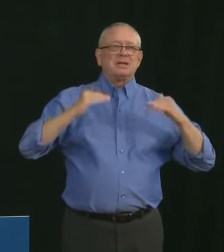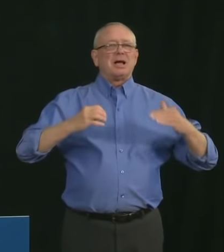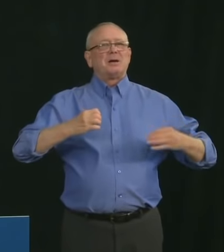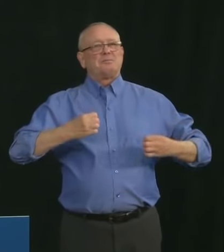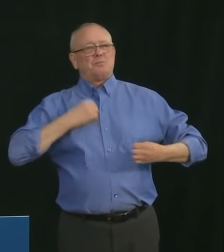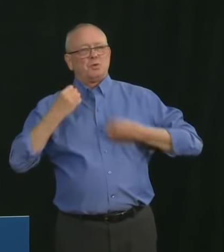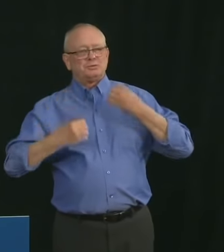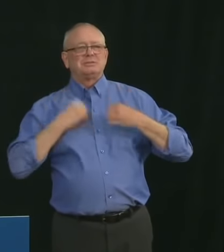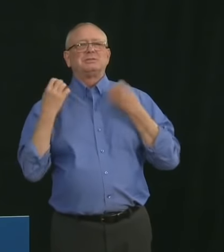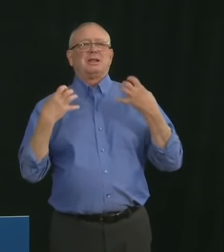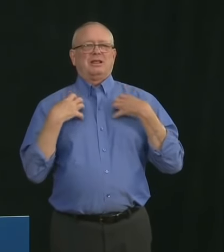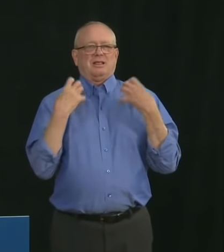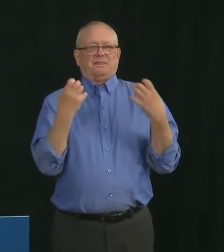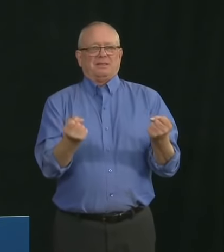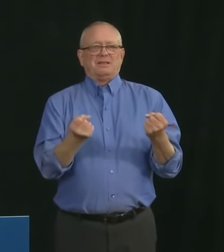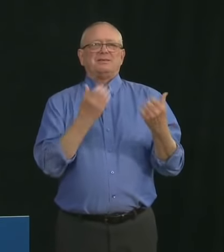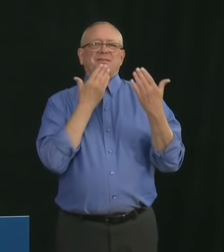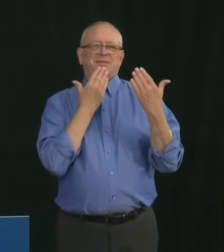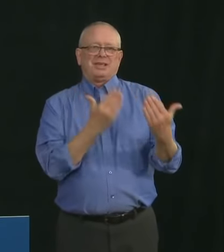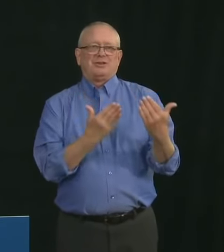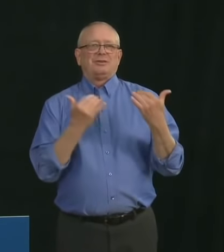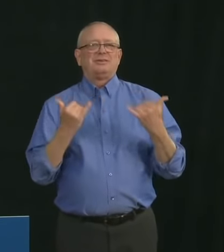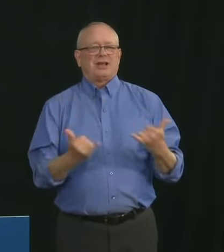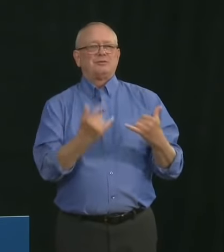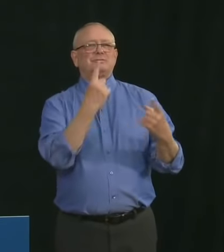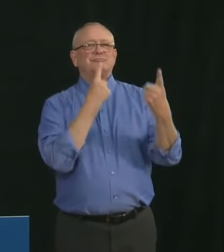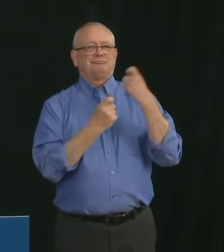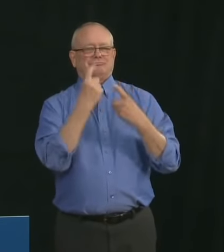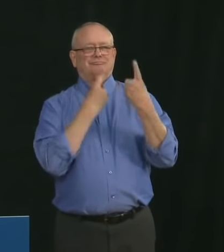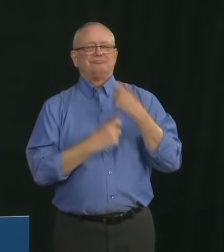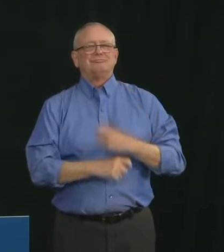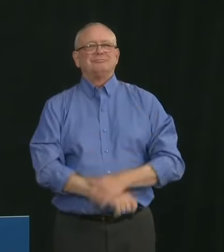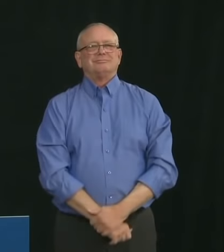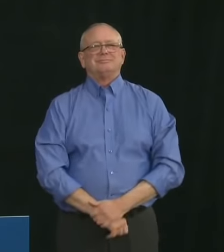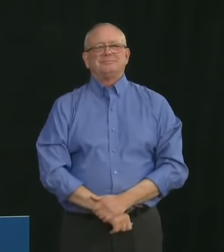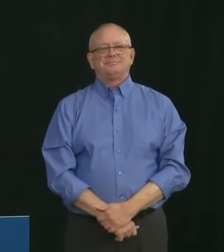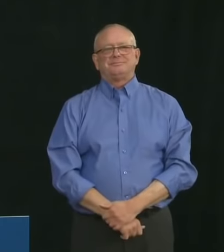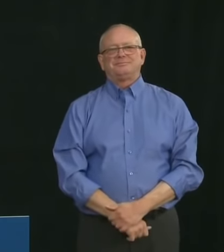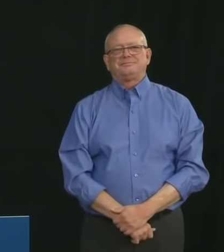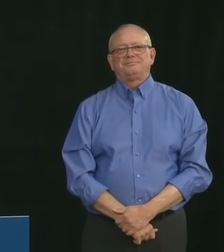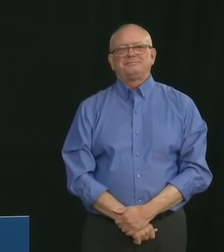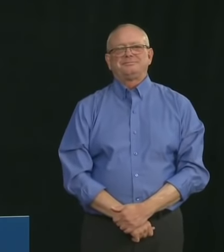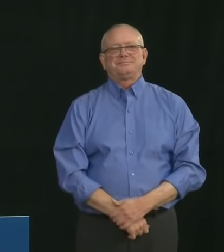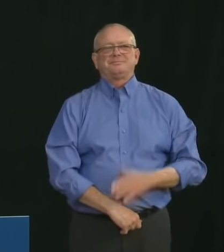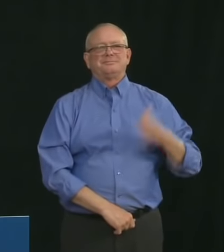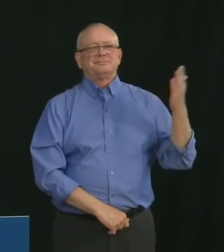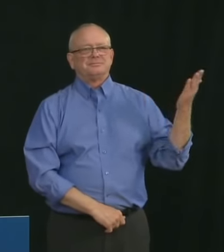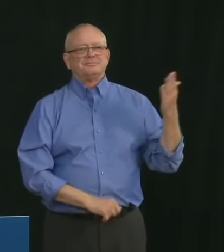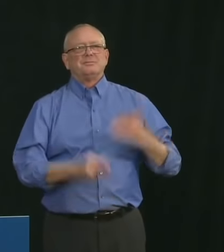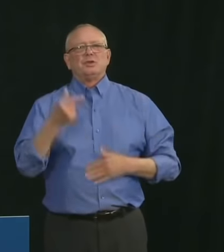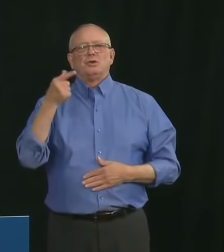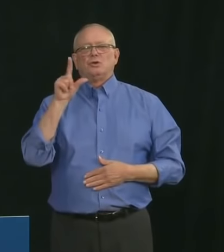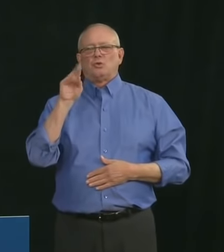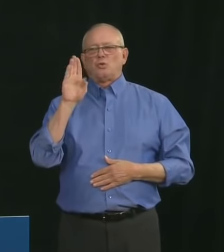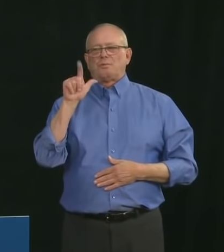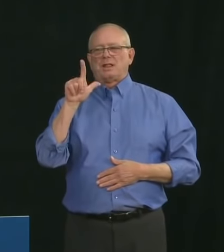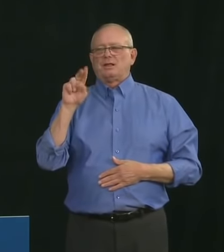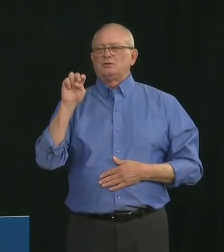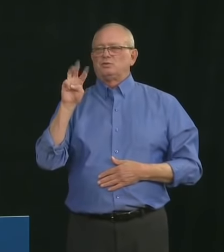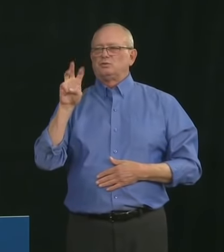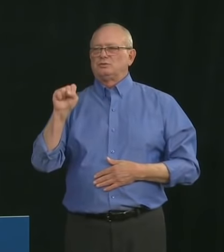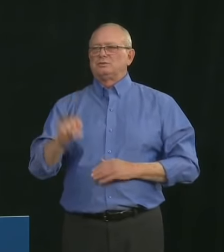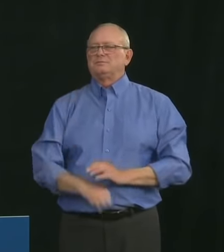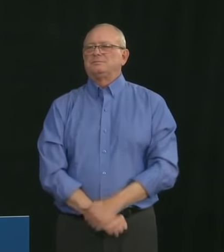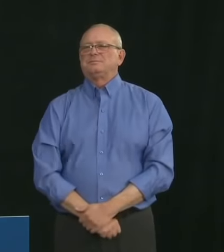caller? First is Michael King with Global News. Go ahead, Michael. Hi, Dr. Hinshaw. With the number of active cases up